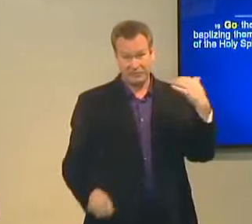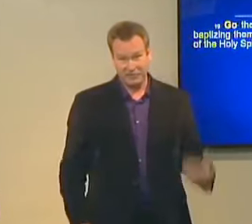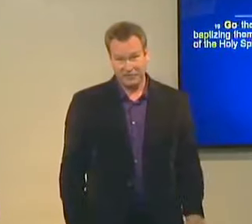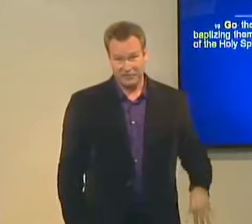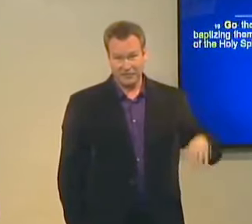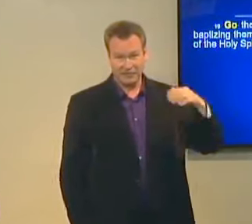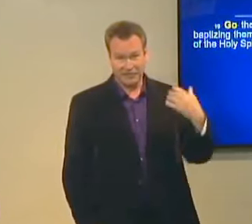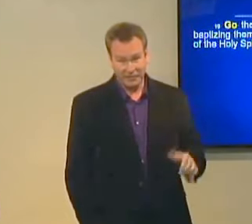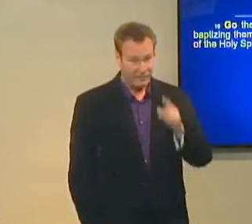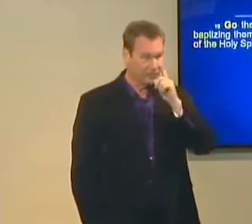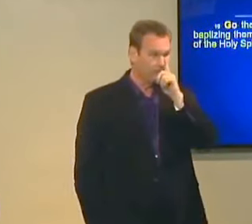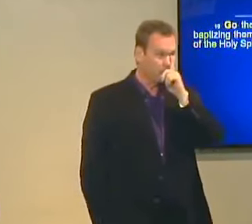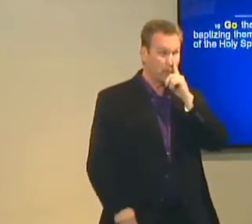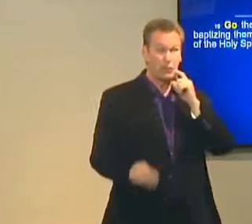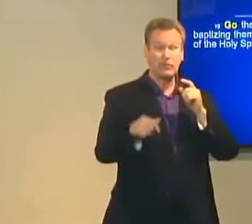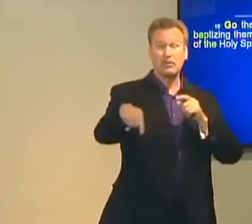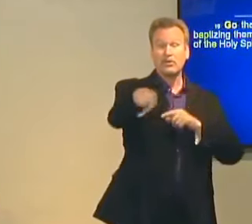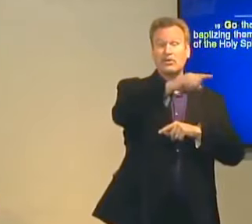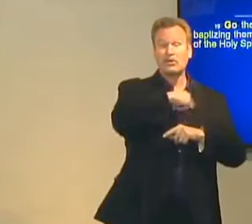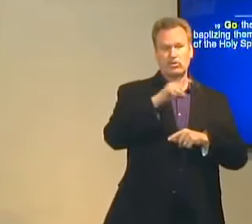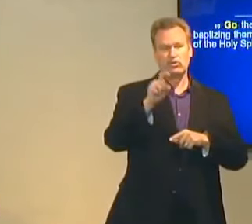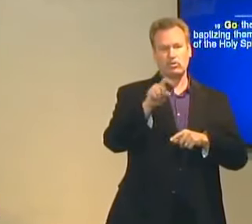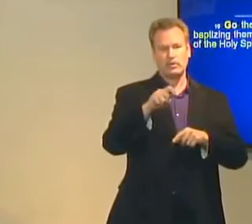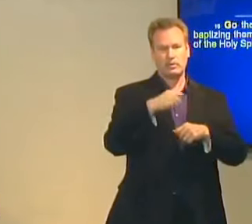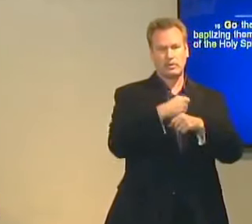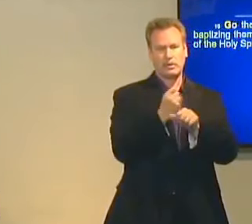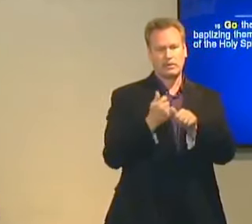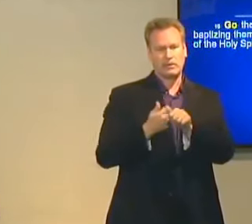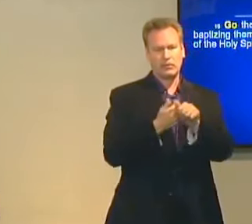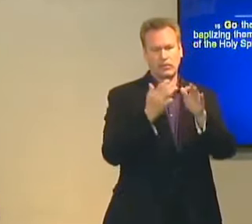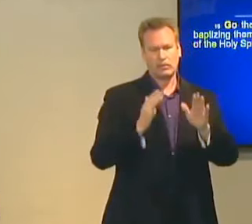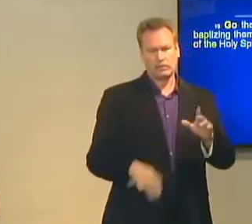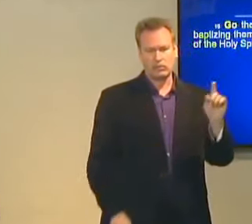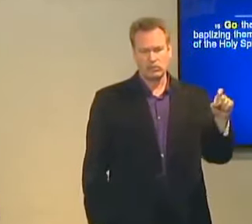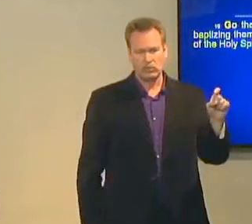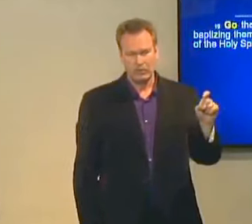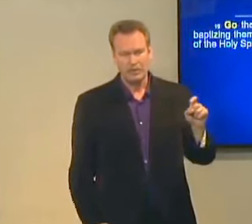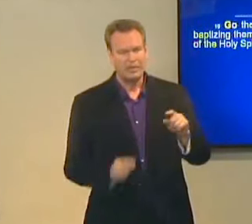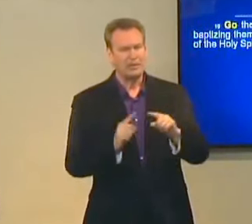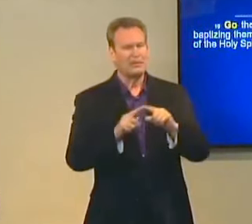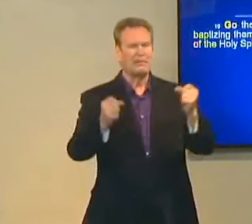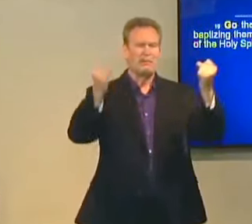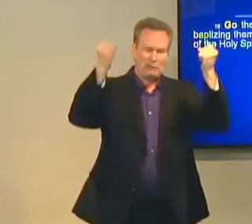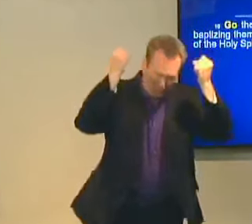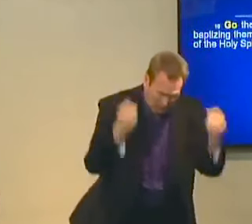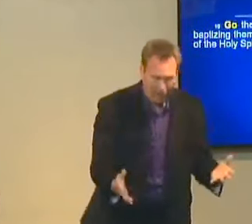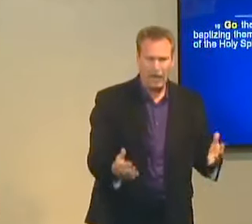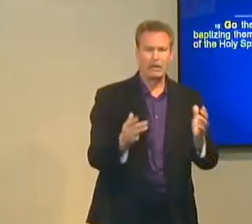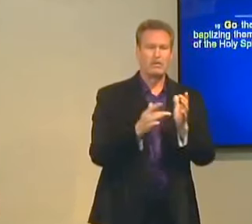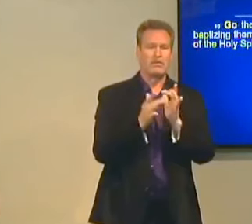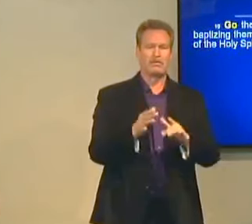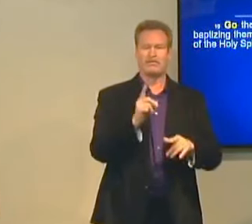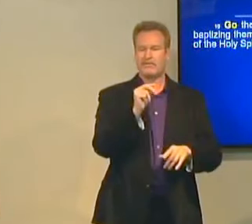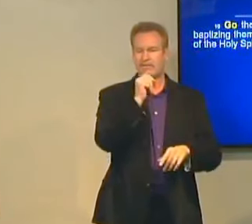effort and a lot of work on the part of the parents and caregivers and in the same way we usually do the same thing as followers of Jesus when we make